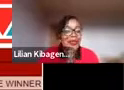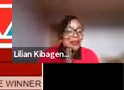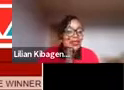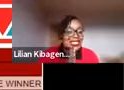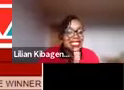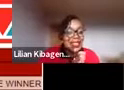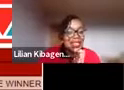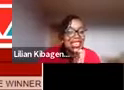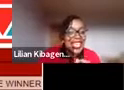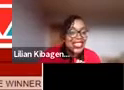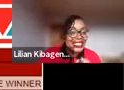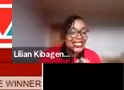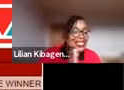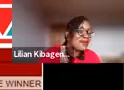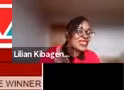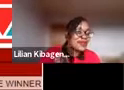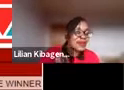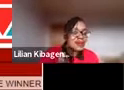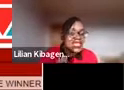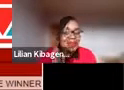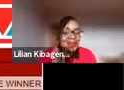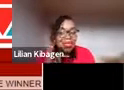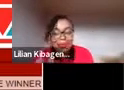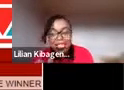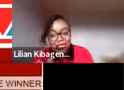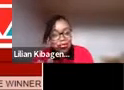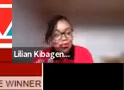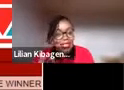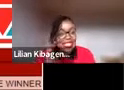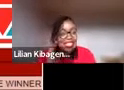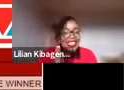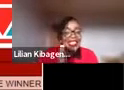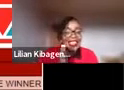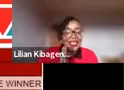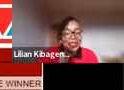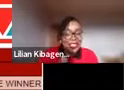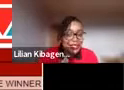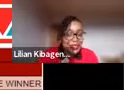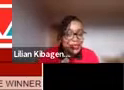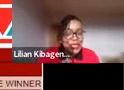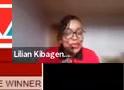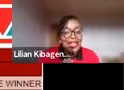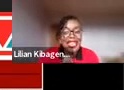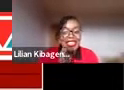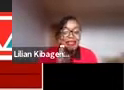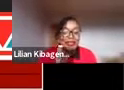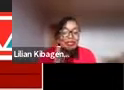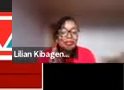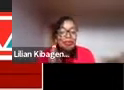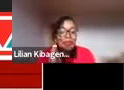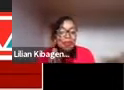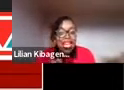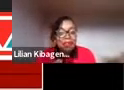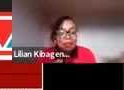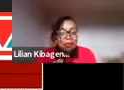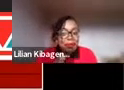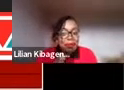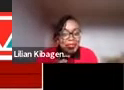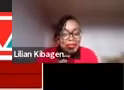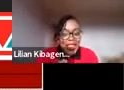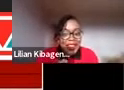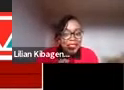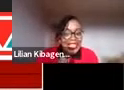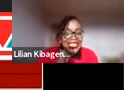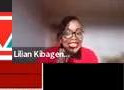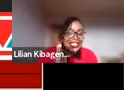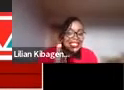category, and we appreciate our learners. Thank you, Madam Amina, for the work you're doing in Likoni School for the Blind, and also we have